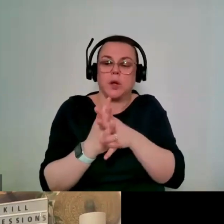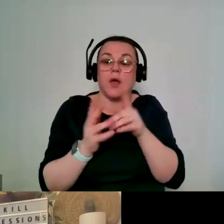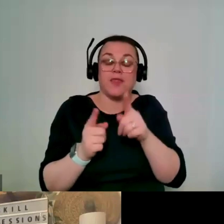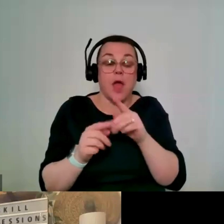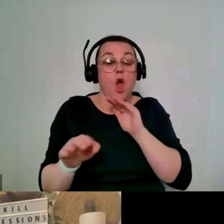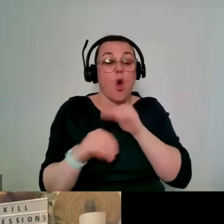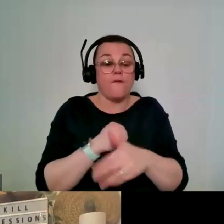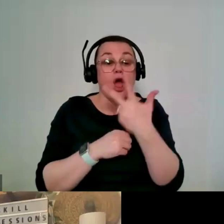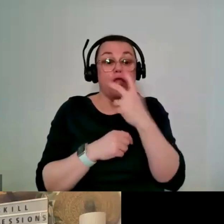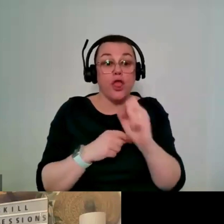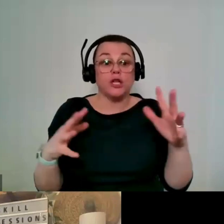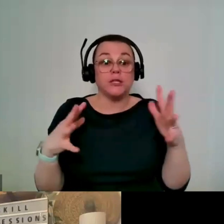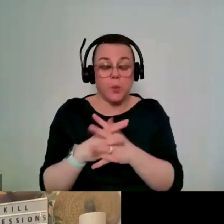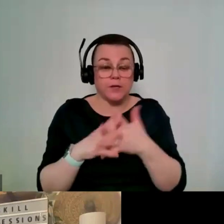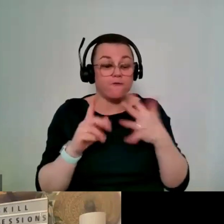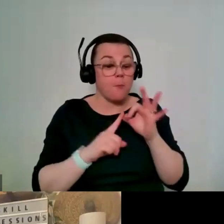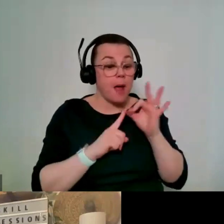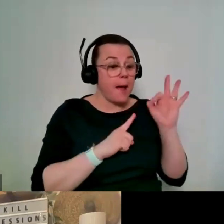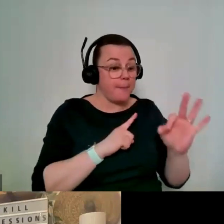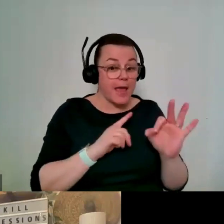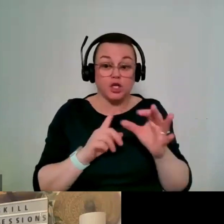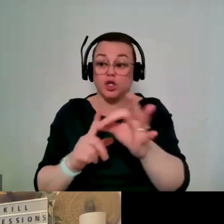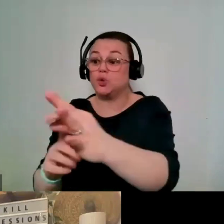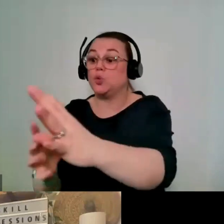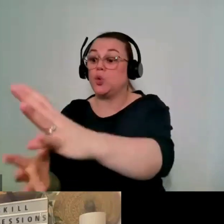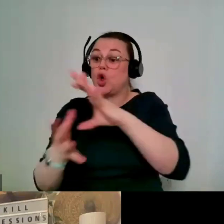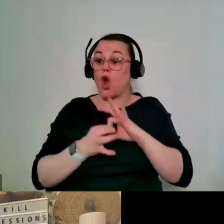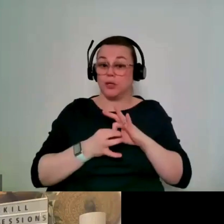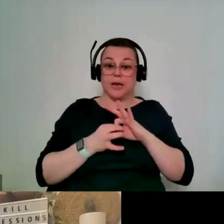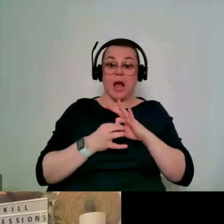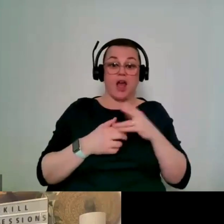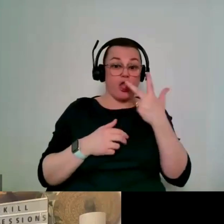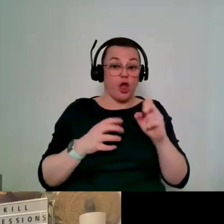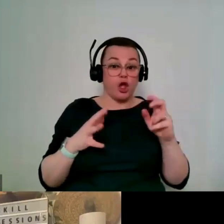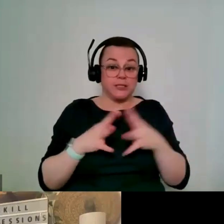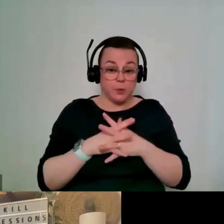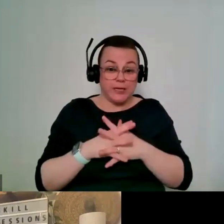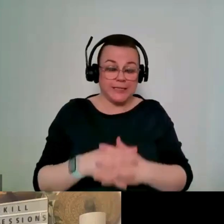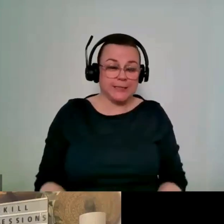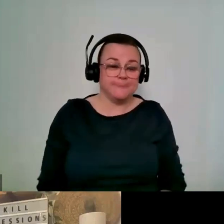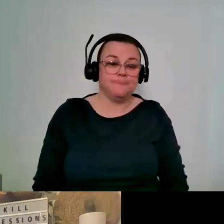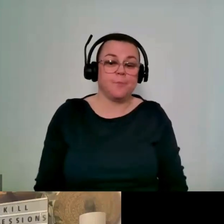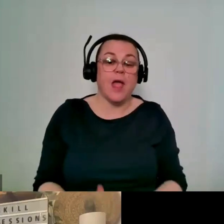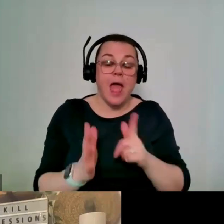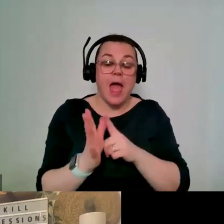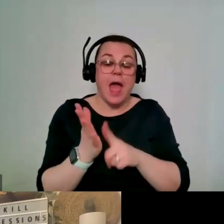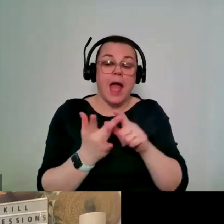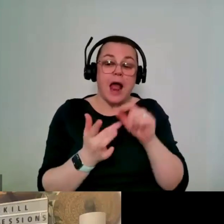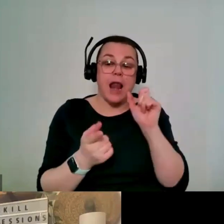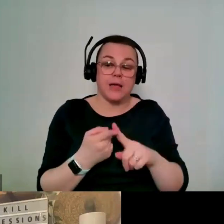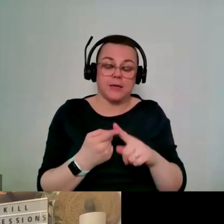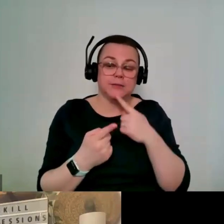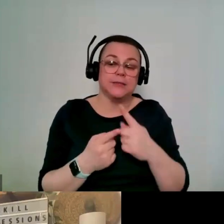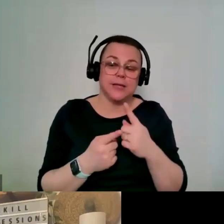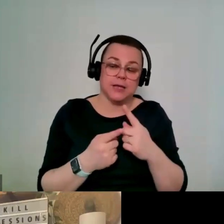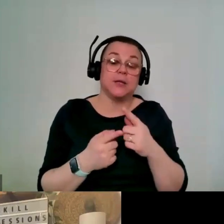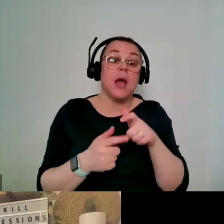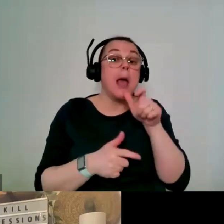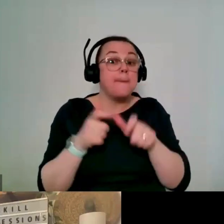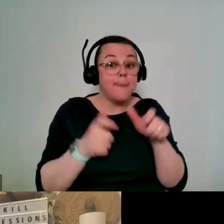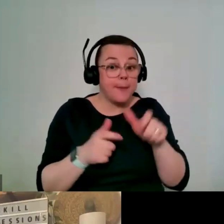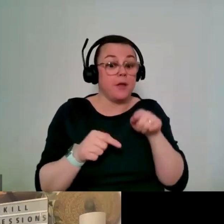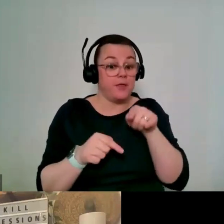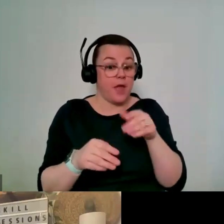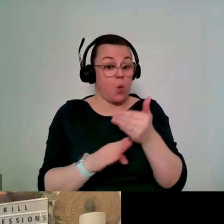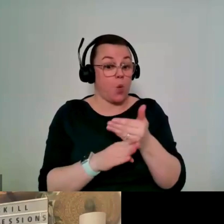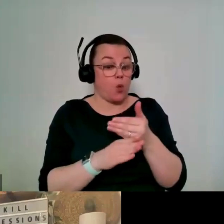weeks from application to them contacting you back. Alice says that people that they work